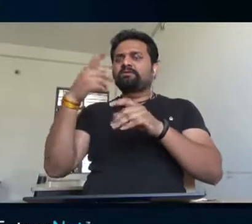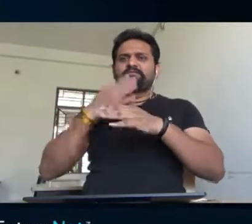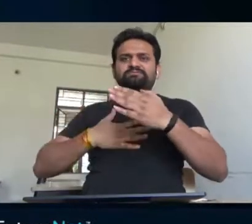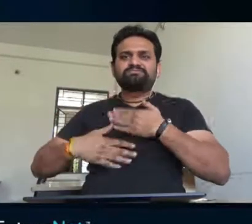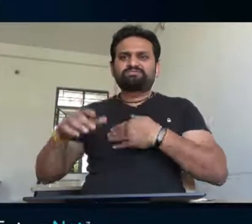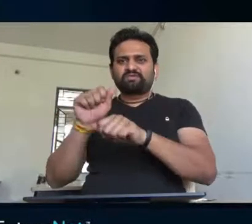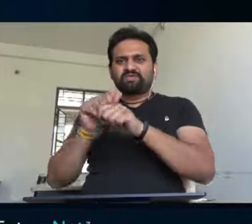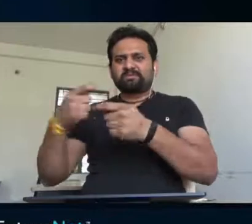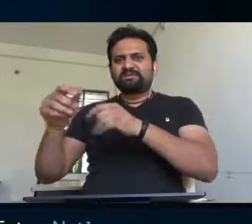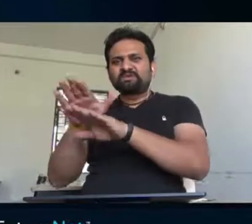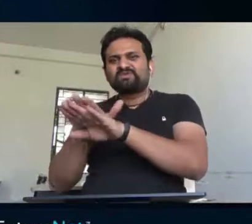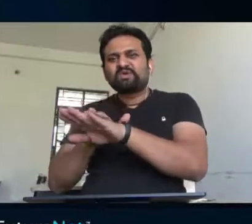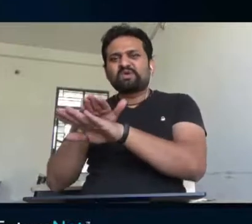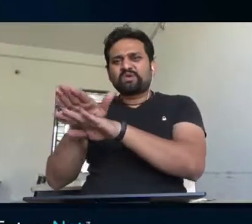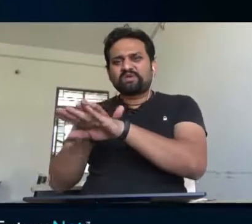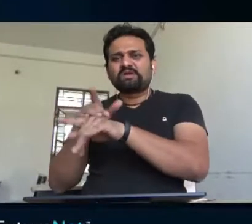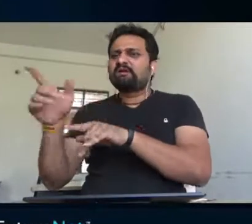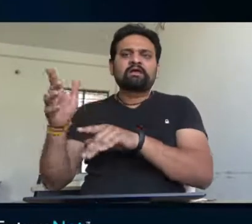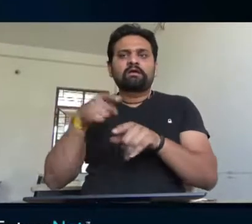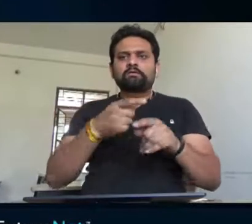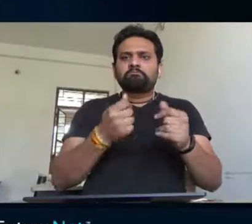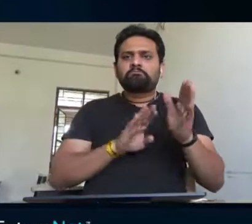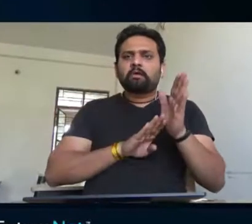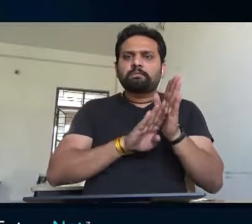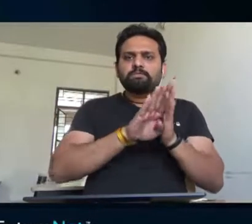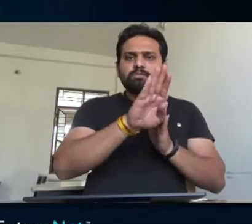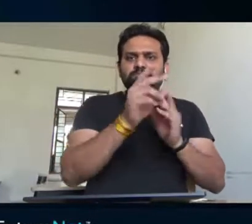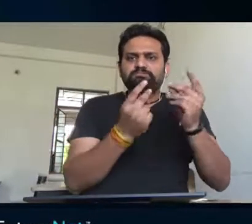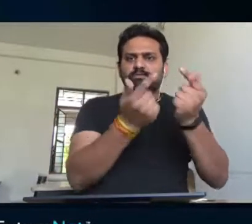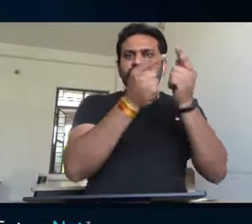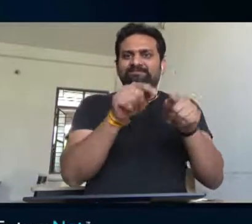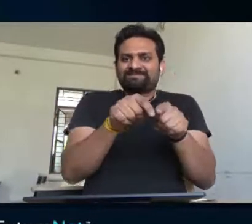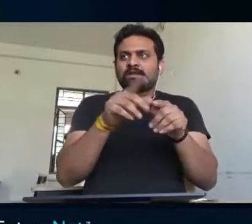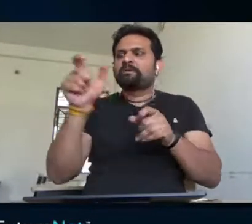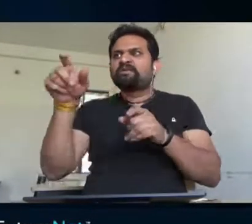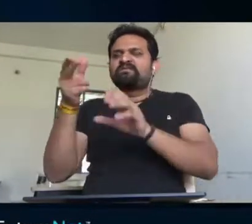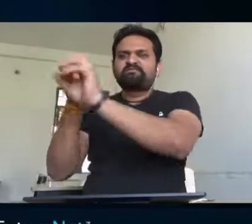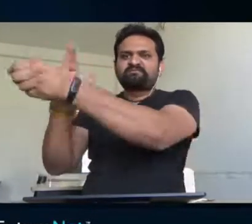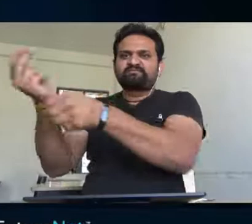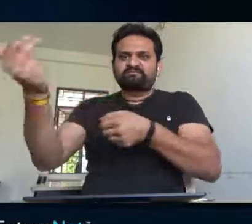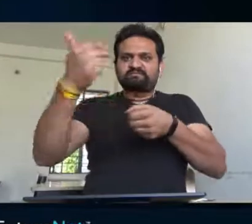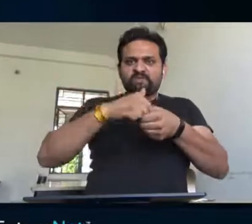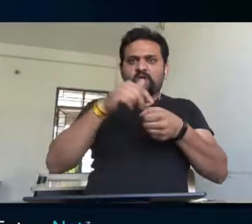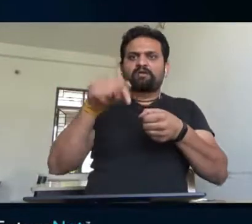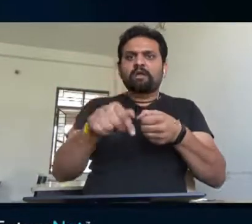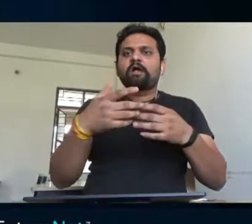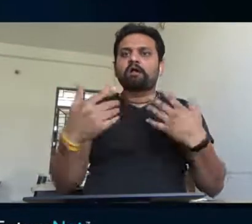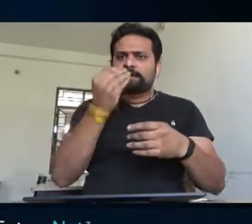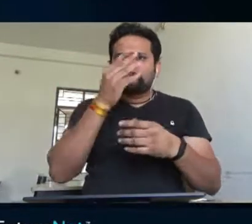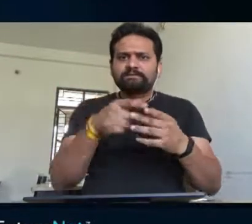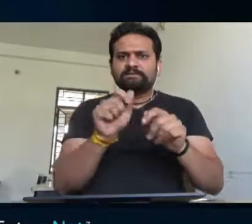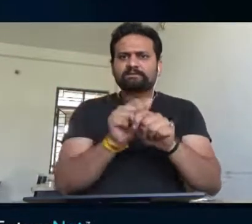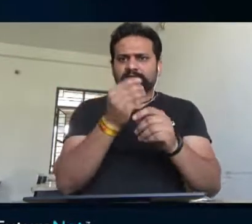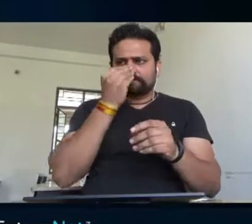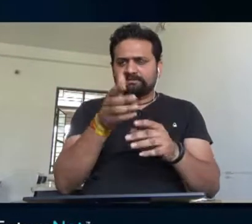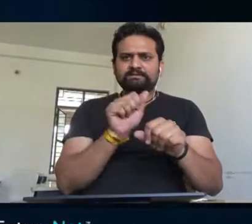the modern companies, because they see that many people joining from these companies to us, because they see it's much easier and